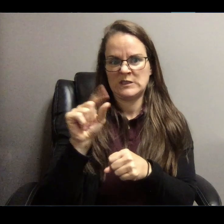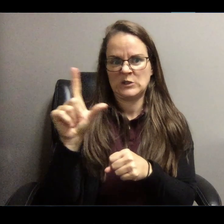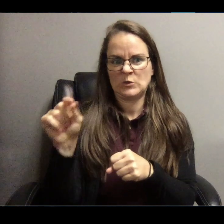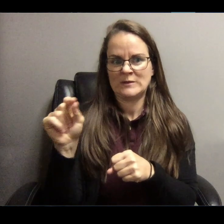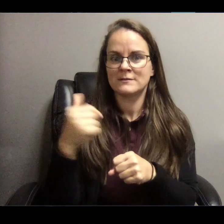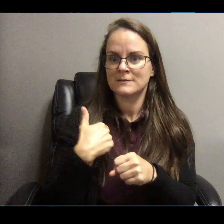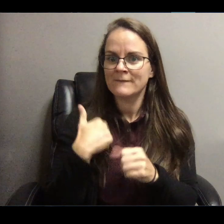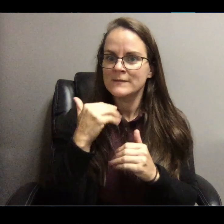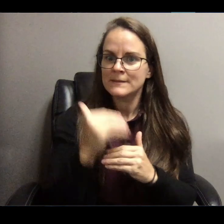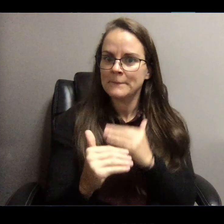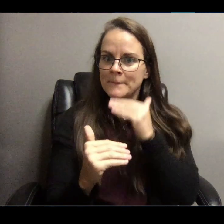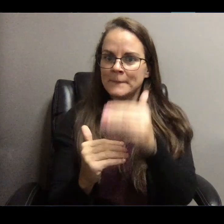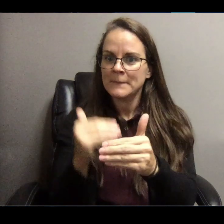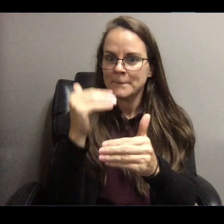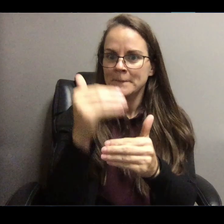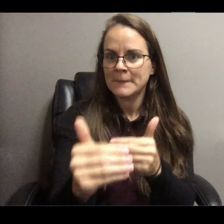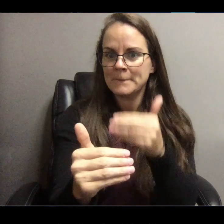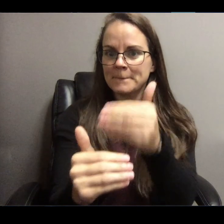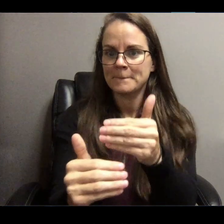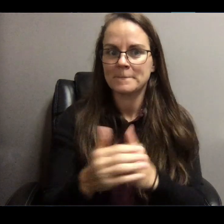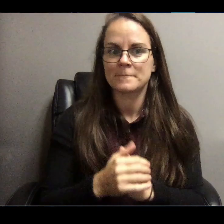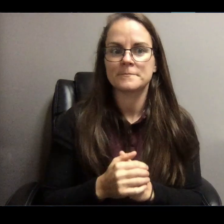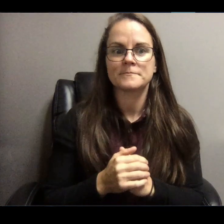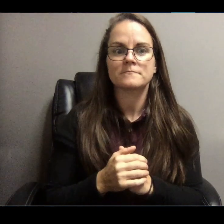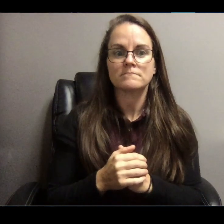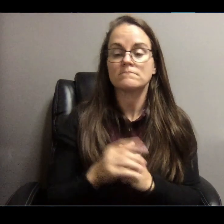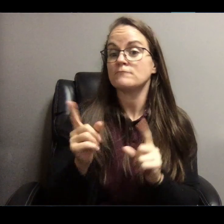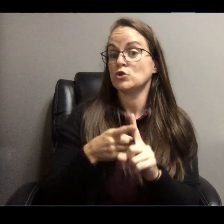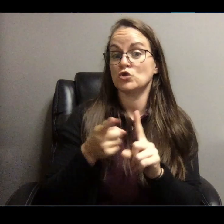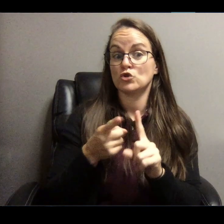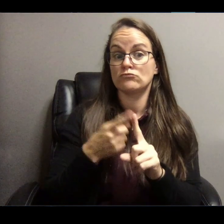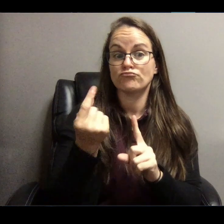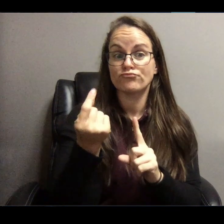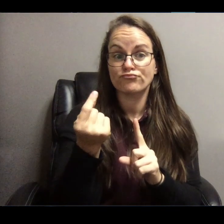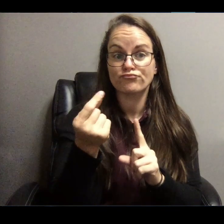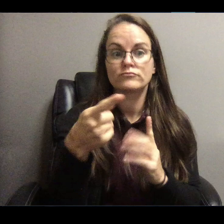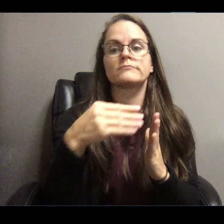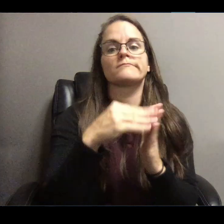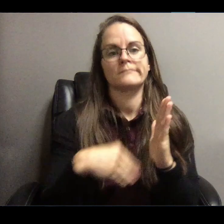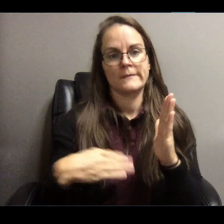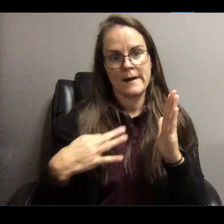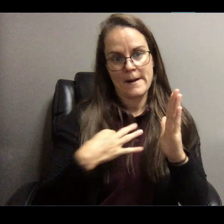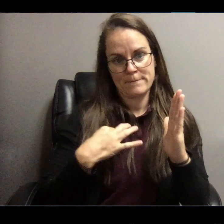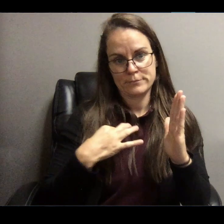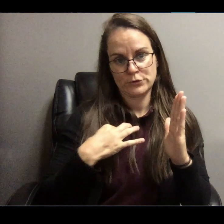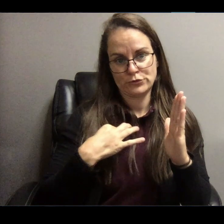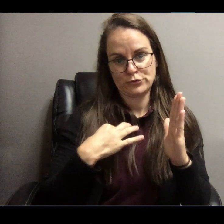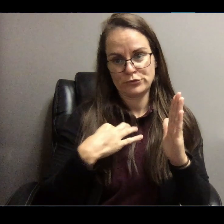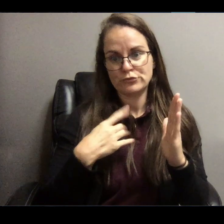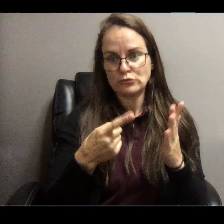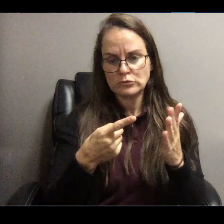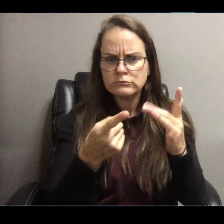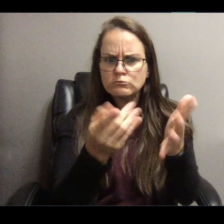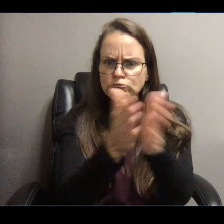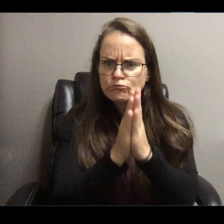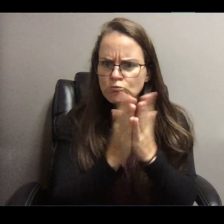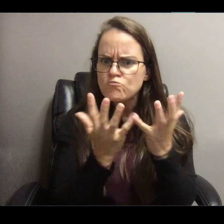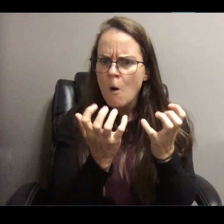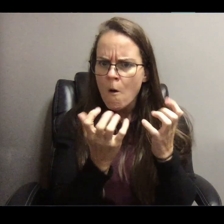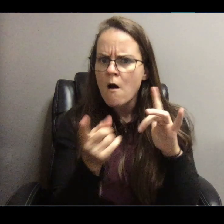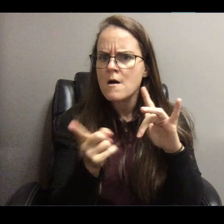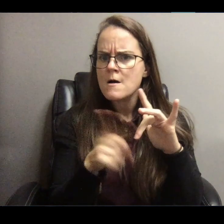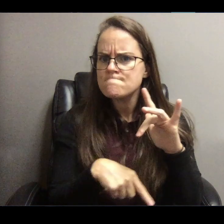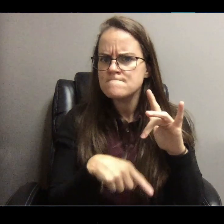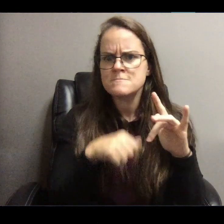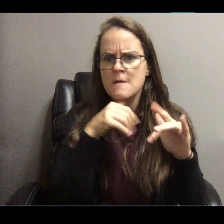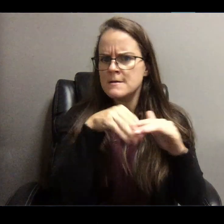Here are the steps to do an absentee ballot in 2020. First, you will need to complete an application to request an